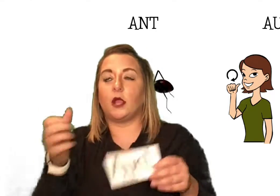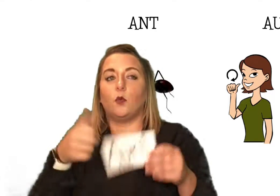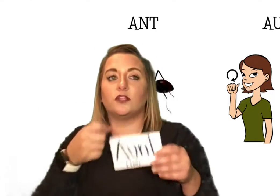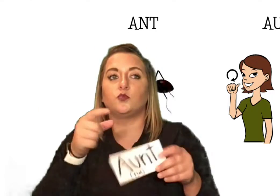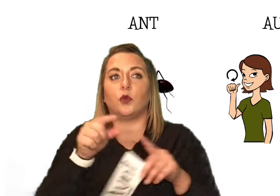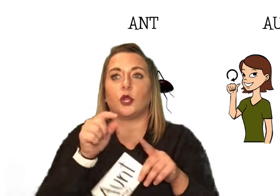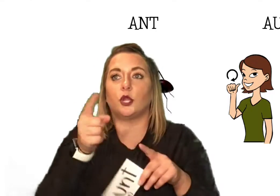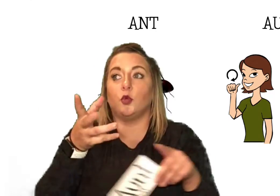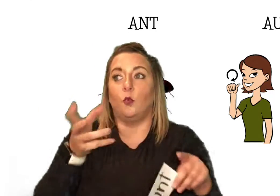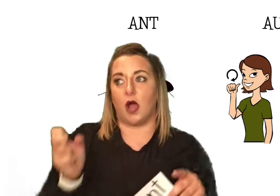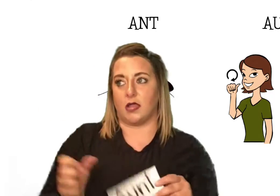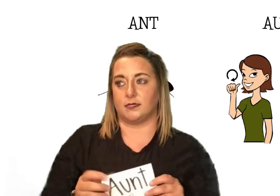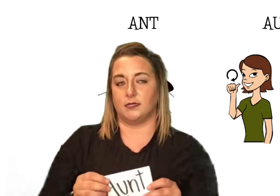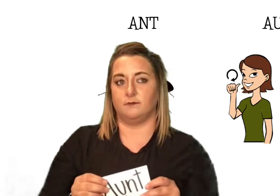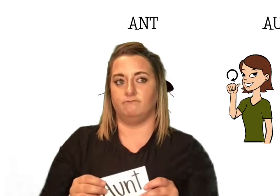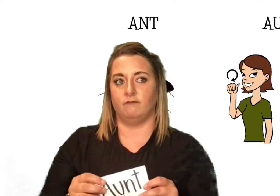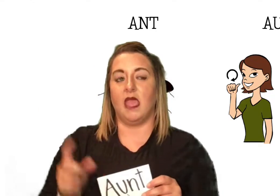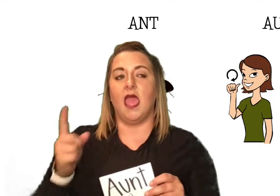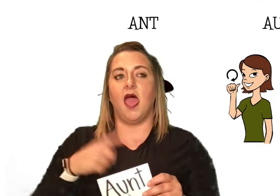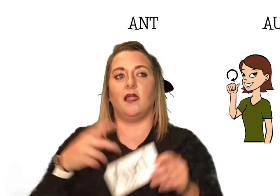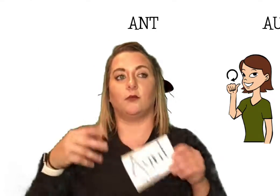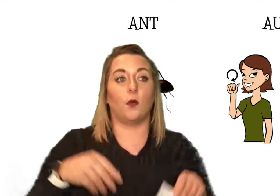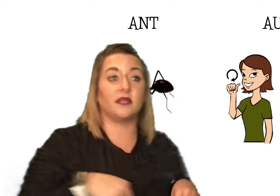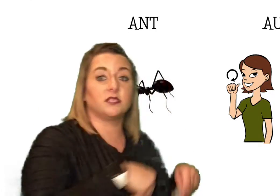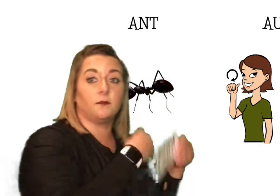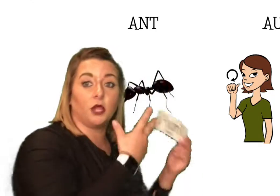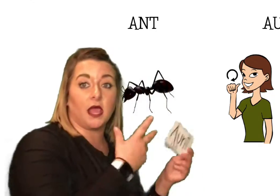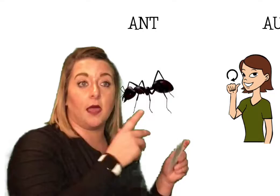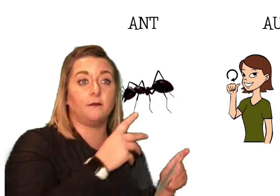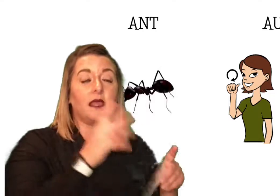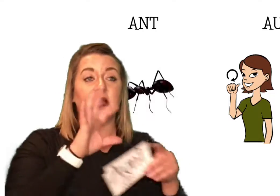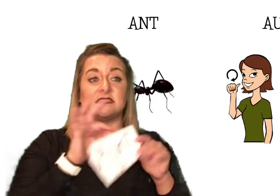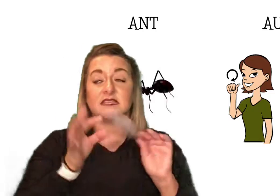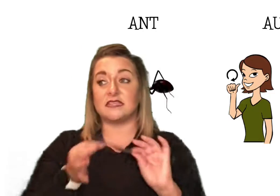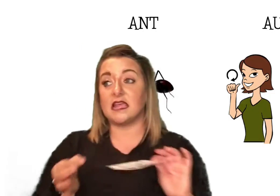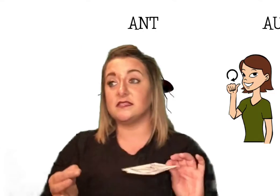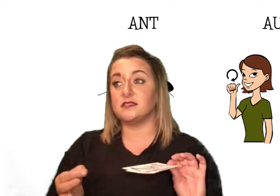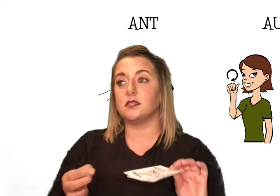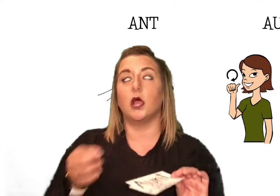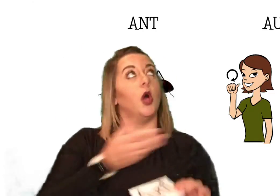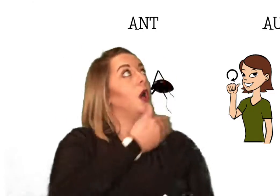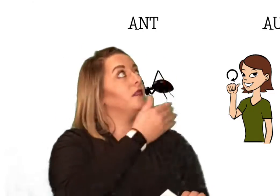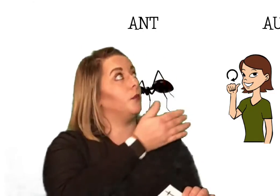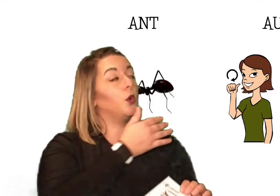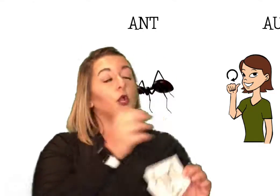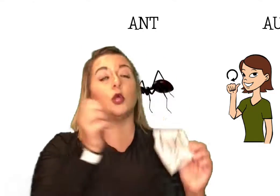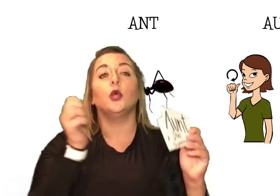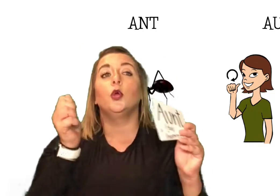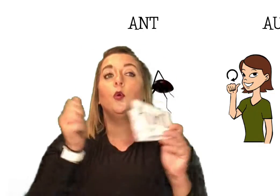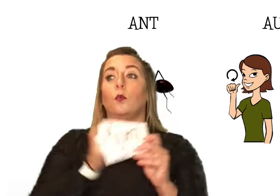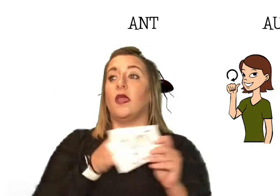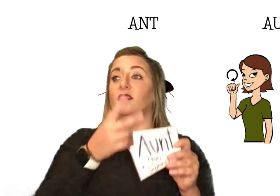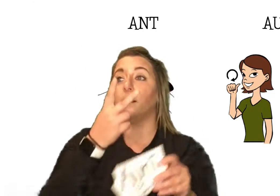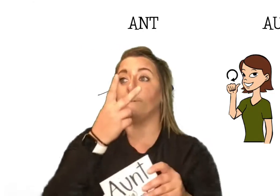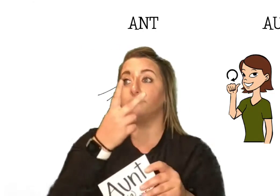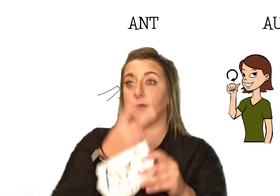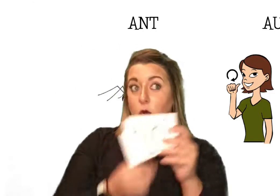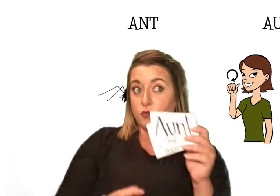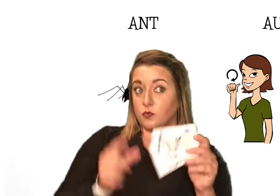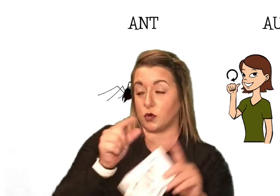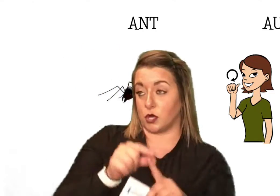to pick which word you want. And I'm going to put up a sentence on the board